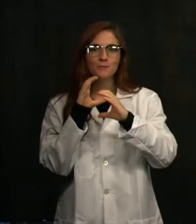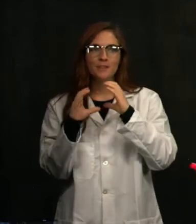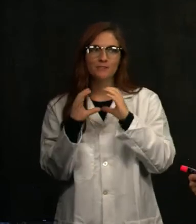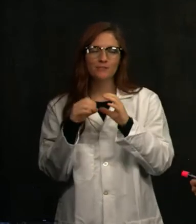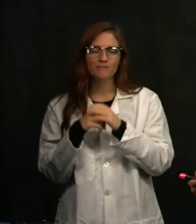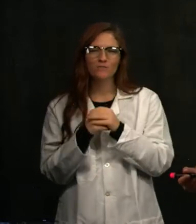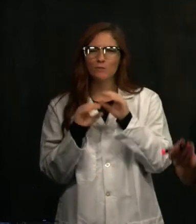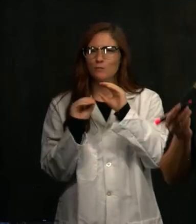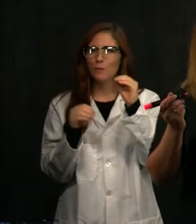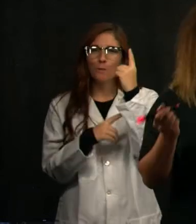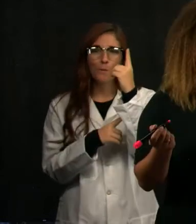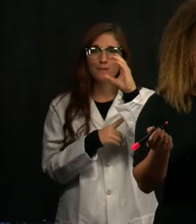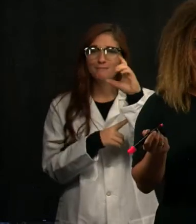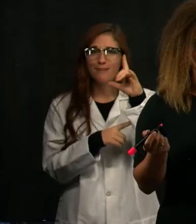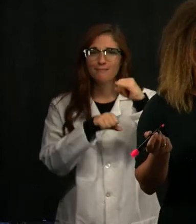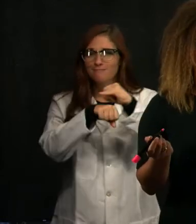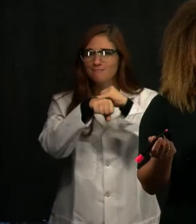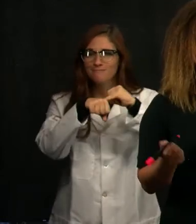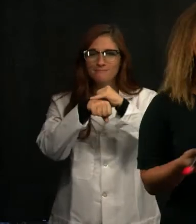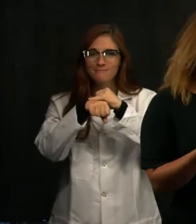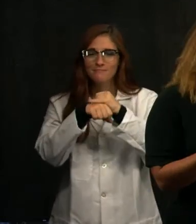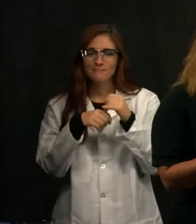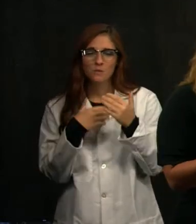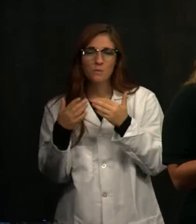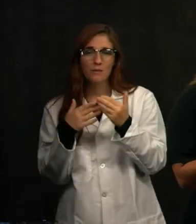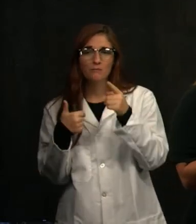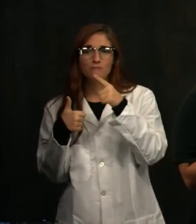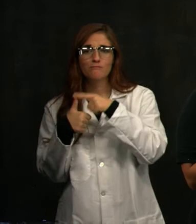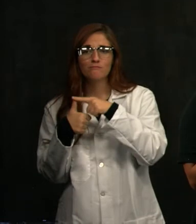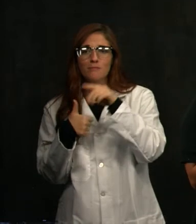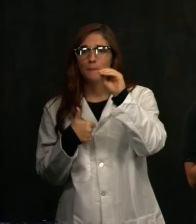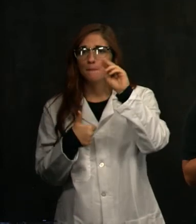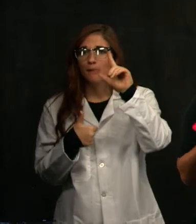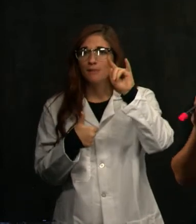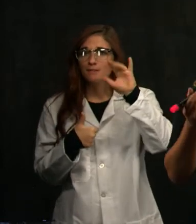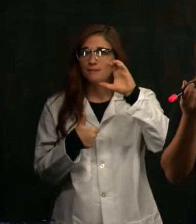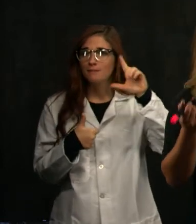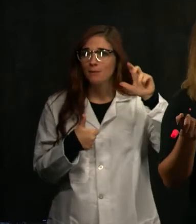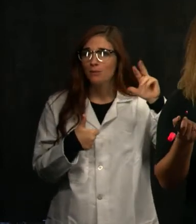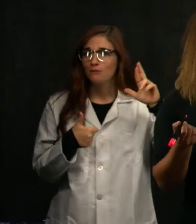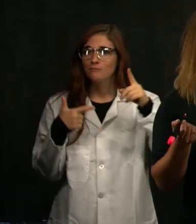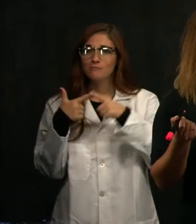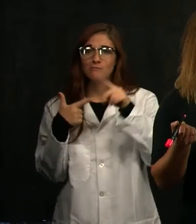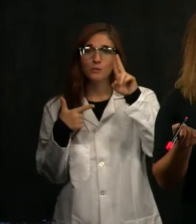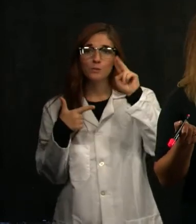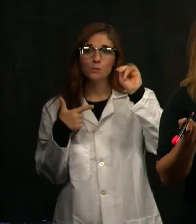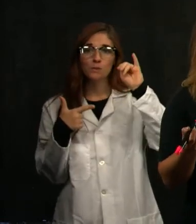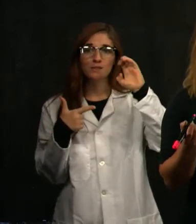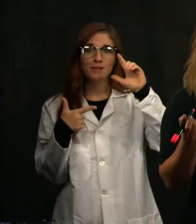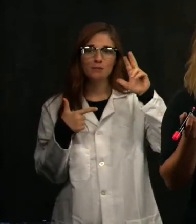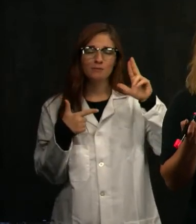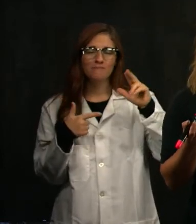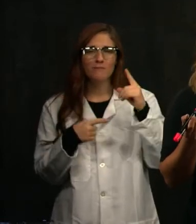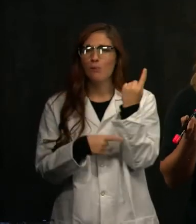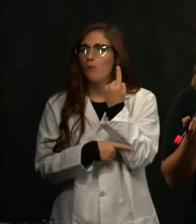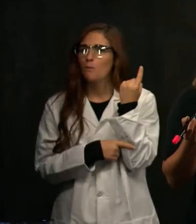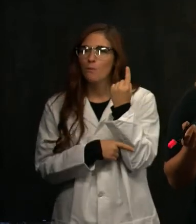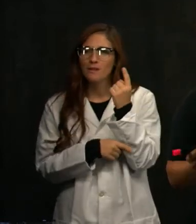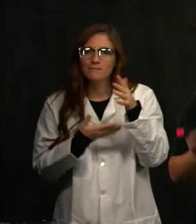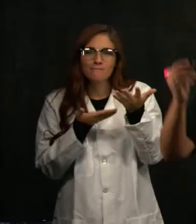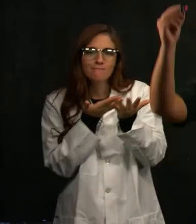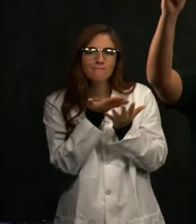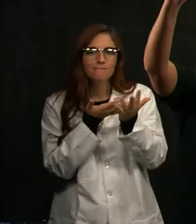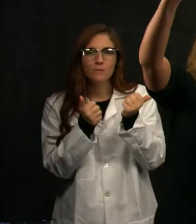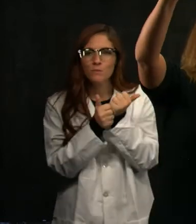cell is an island. Whether you're a multicellular organism or a unicellular organism, you always interact with your environment and the other members of the